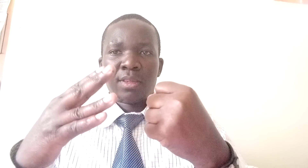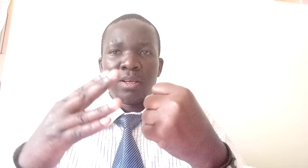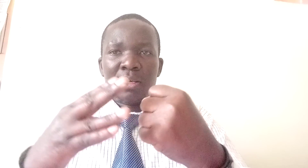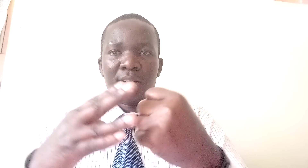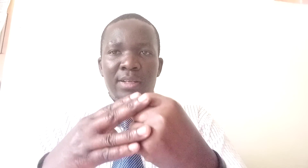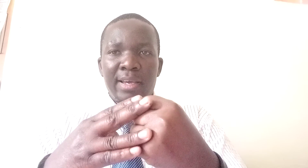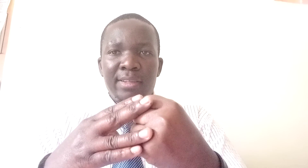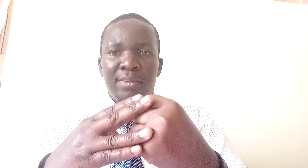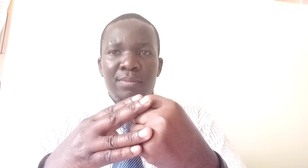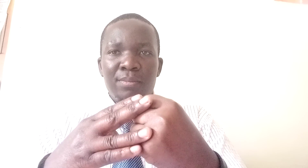9,